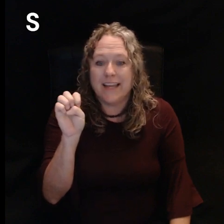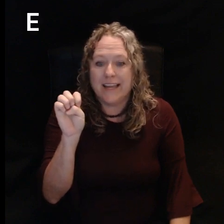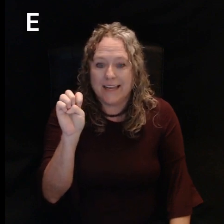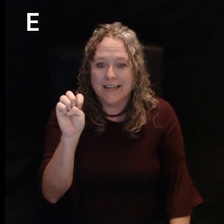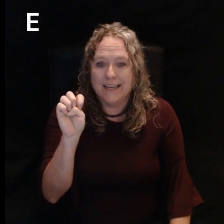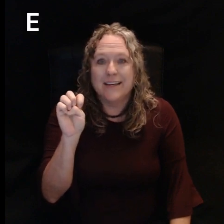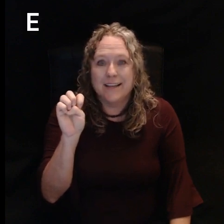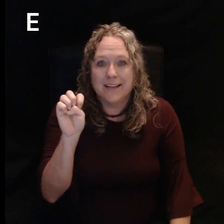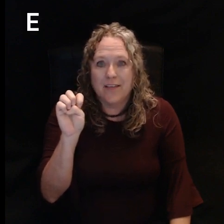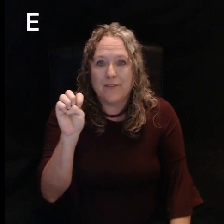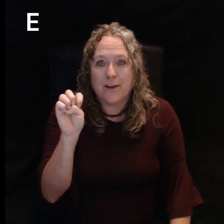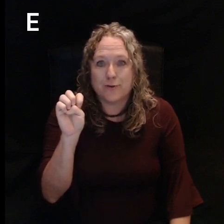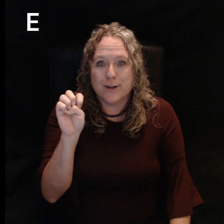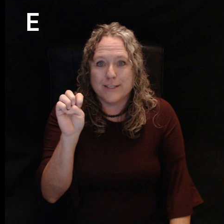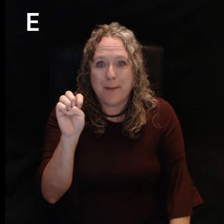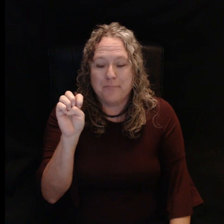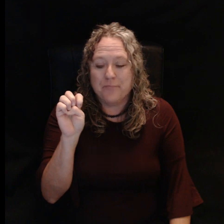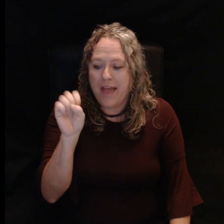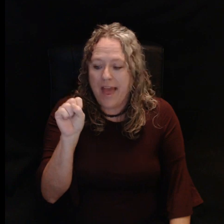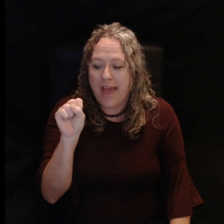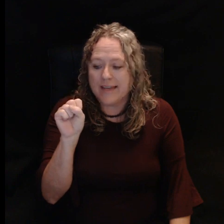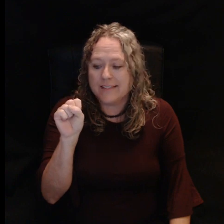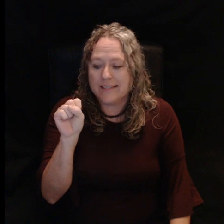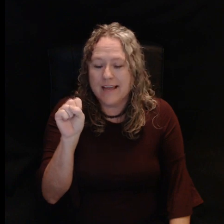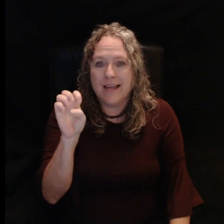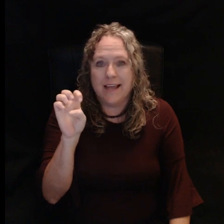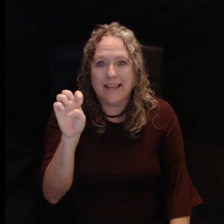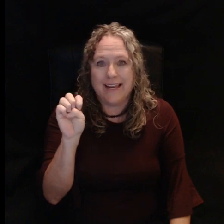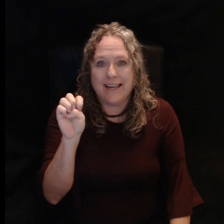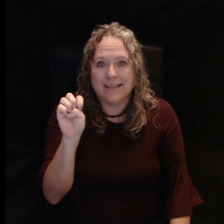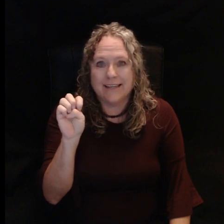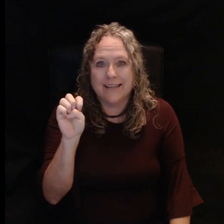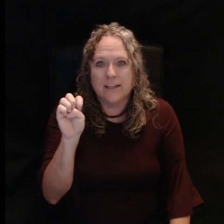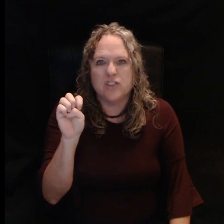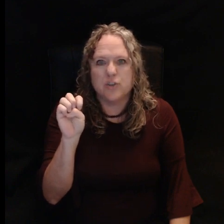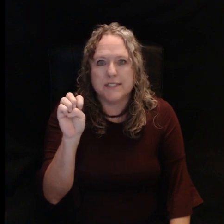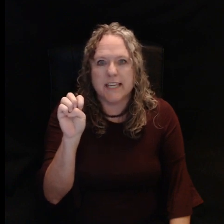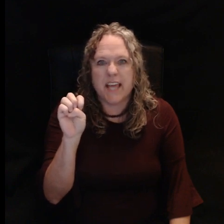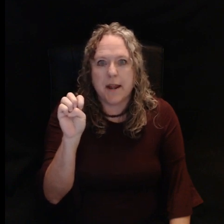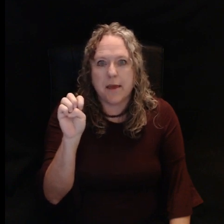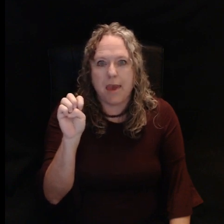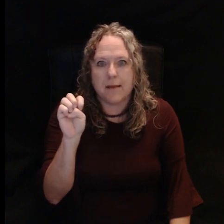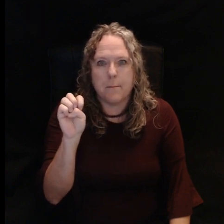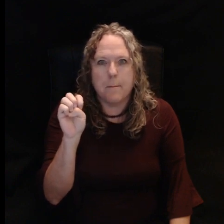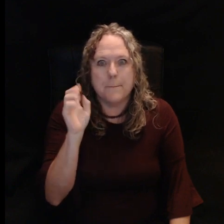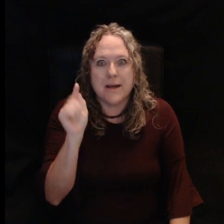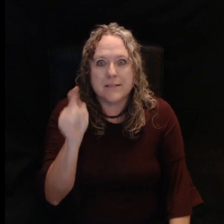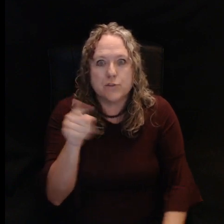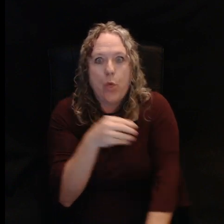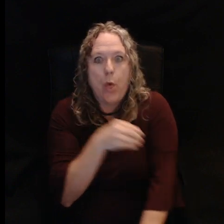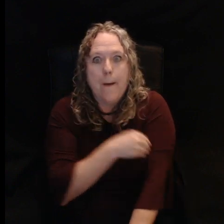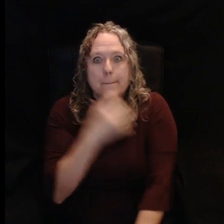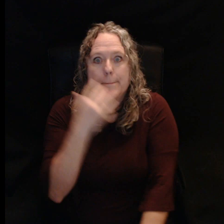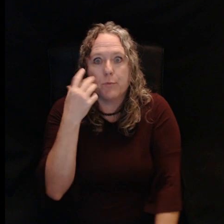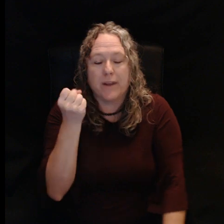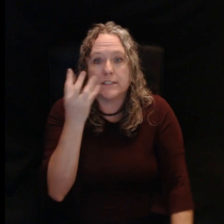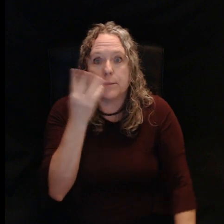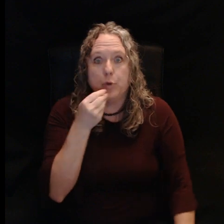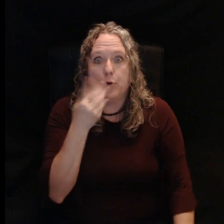E. Fingers are on top. S, E. Do this again and again. Muscle memory is a beautiful